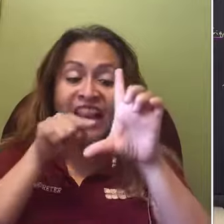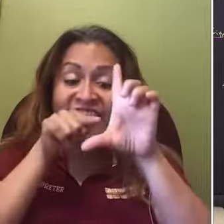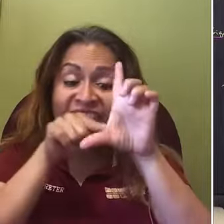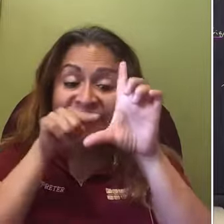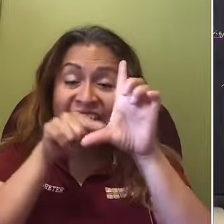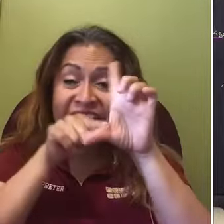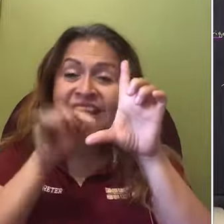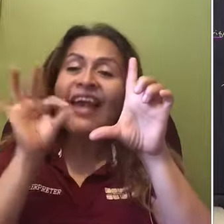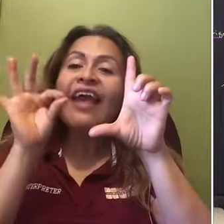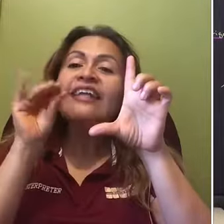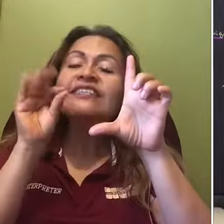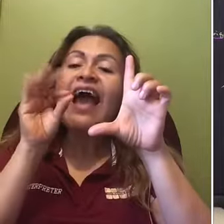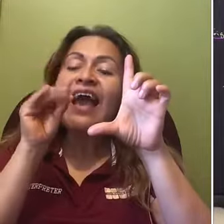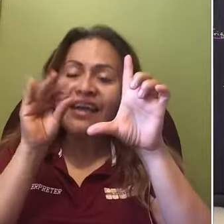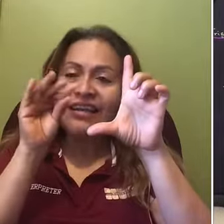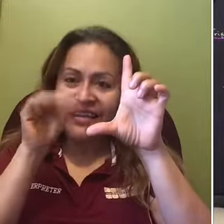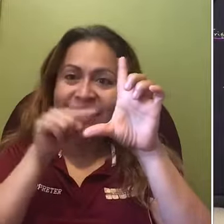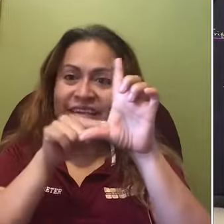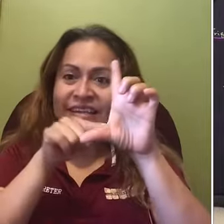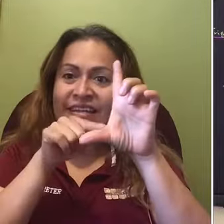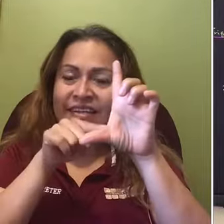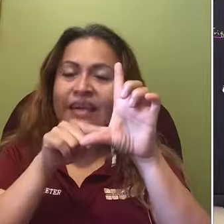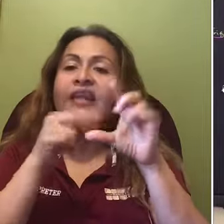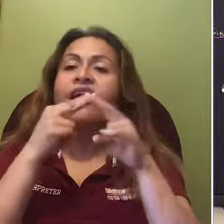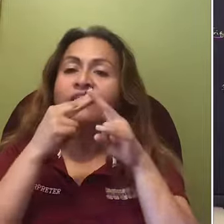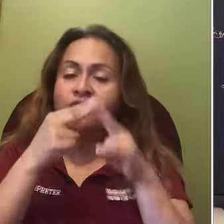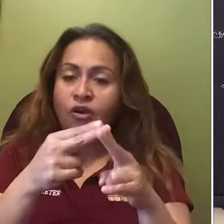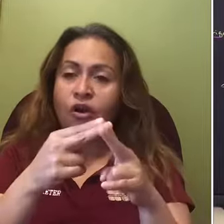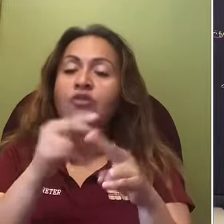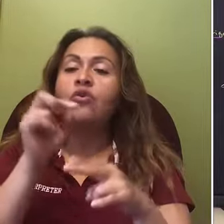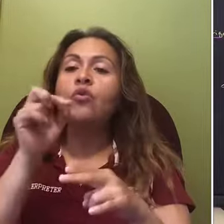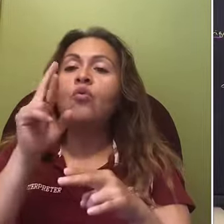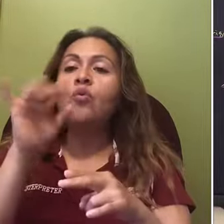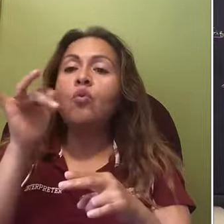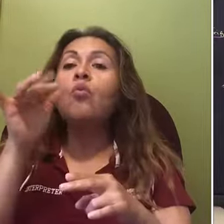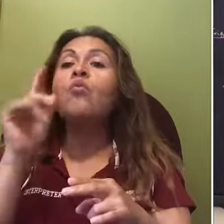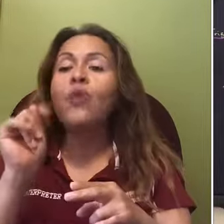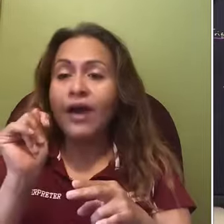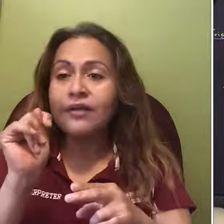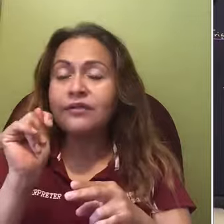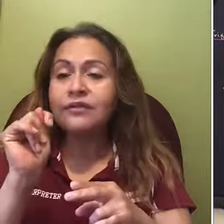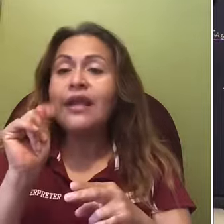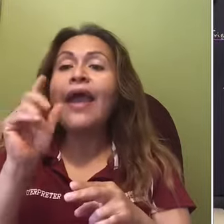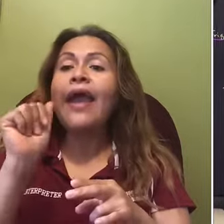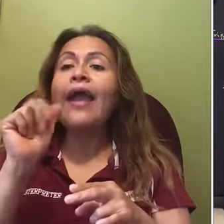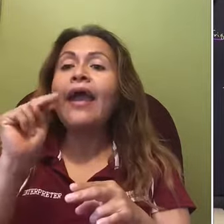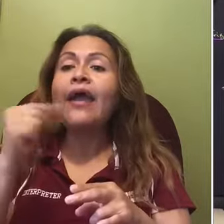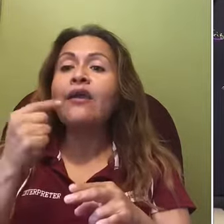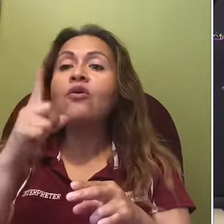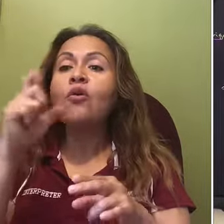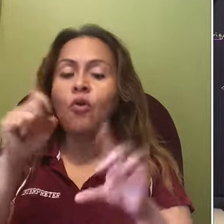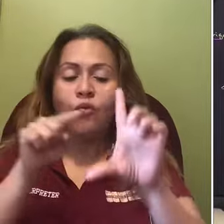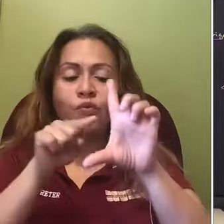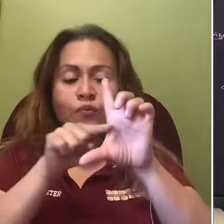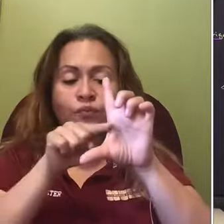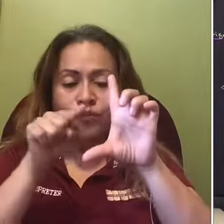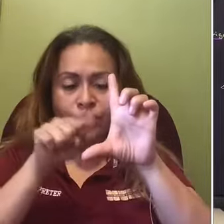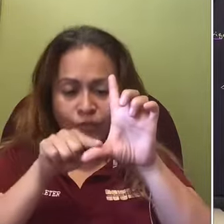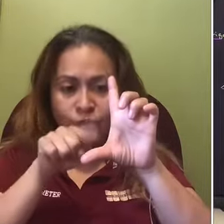degrees. This right here is a right. That right there is a right angle. It is equal